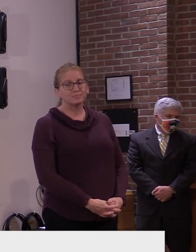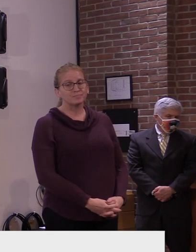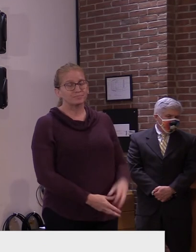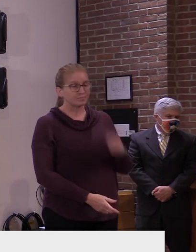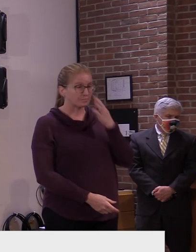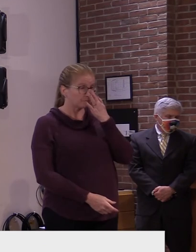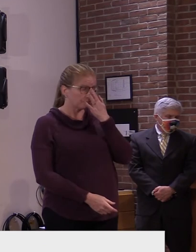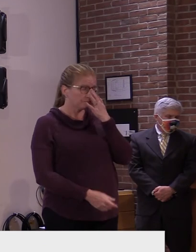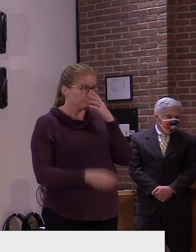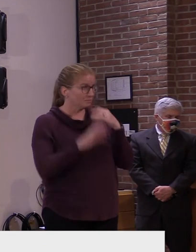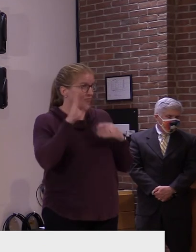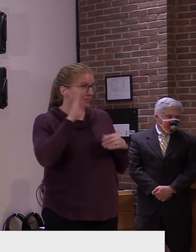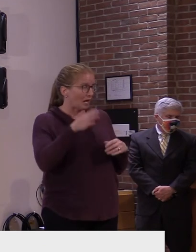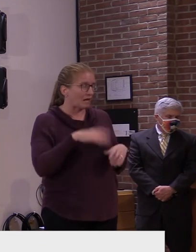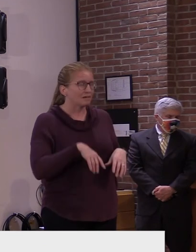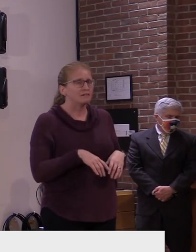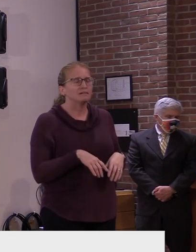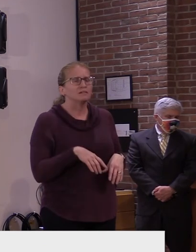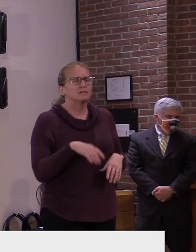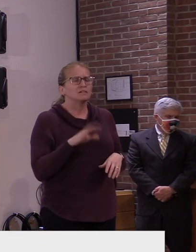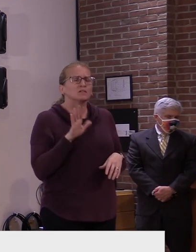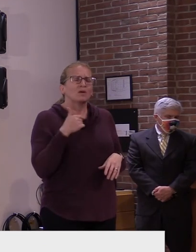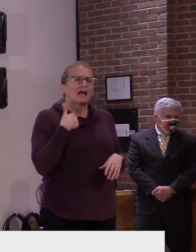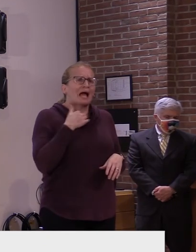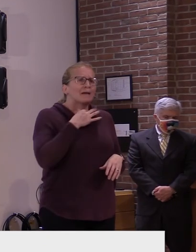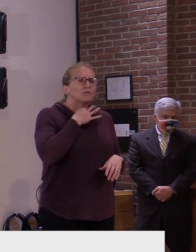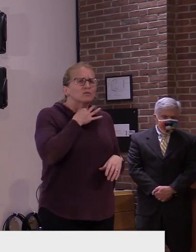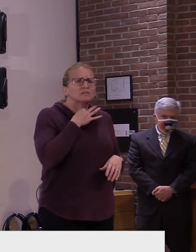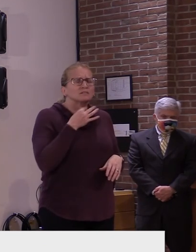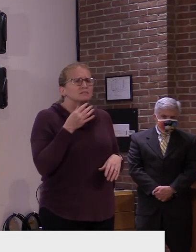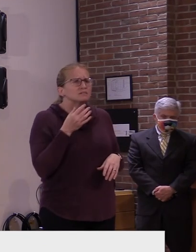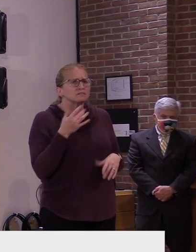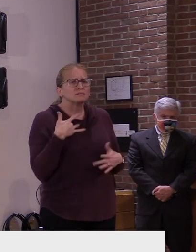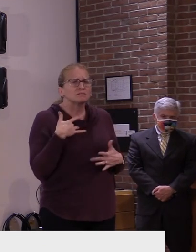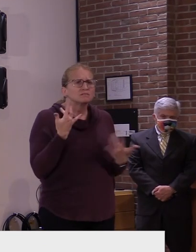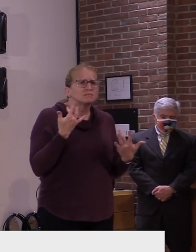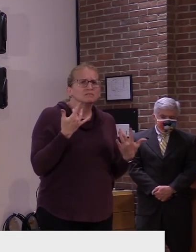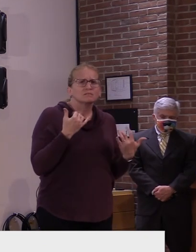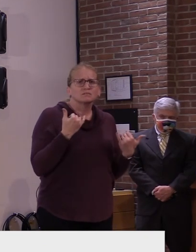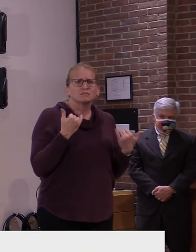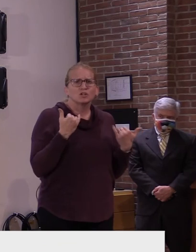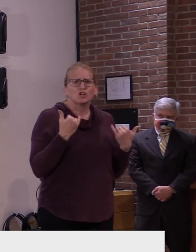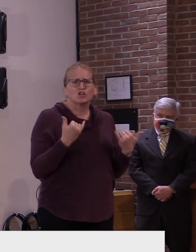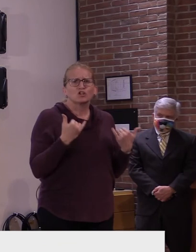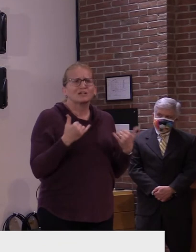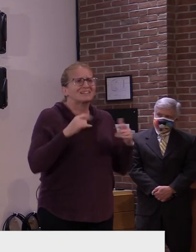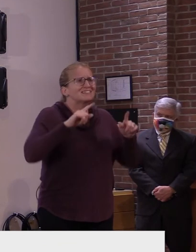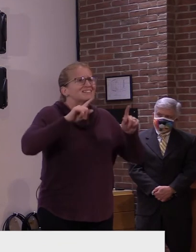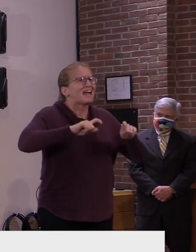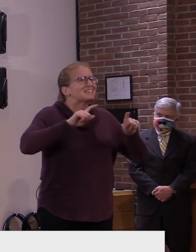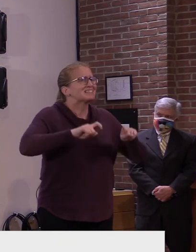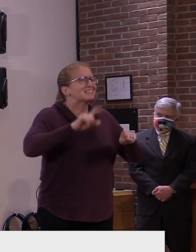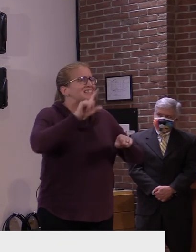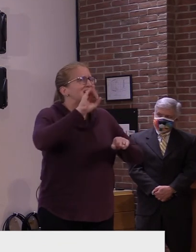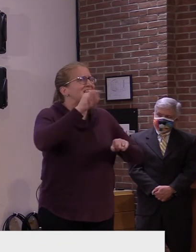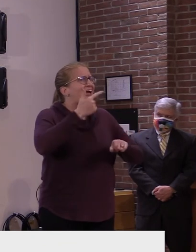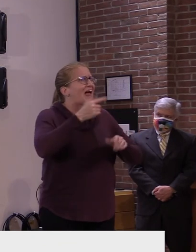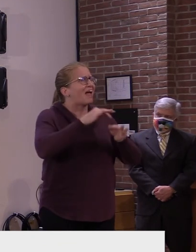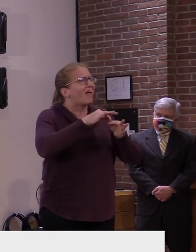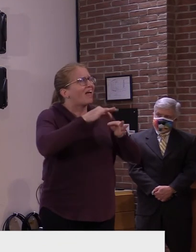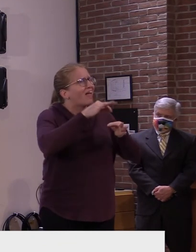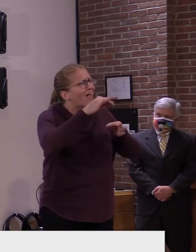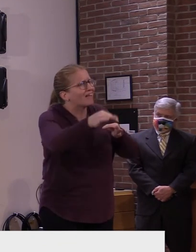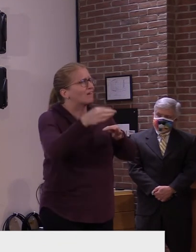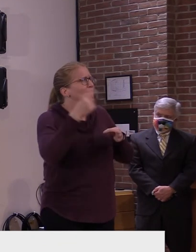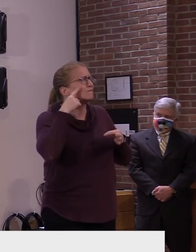hi thanks um so i am curious can we get an update on the current testing lab time at uvmc due to the